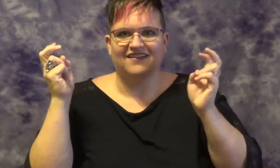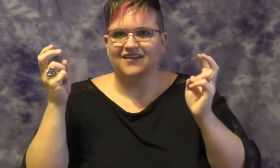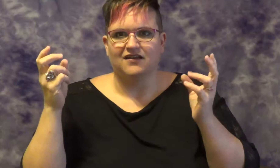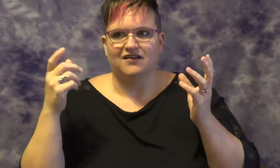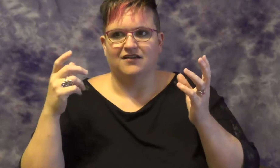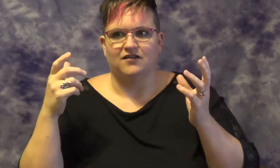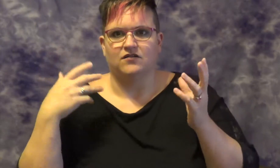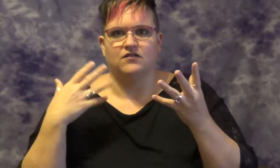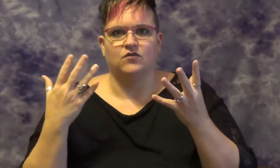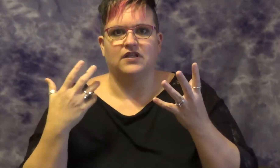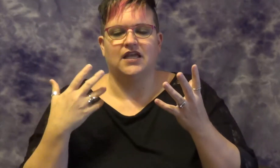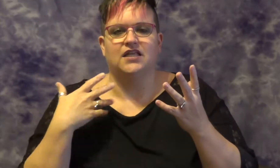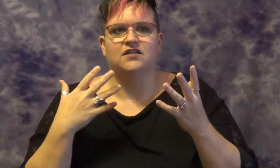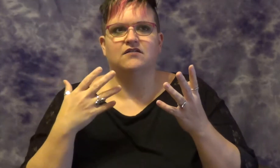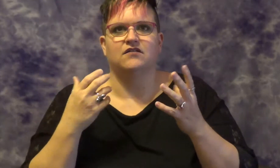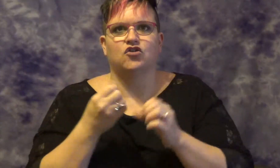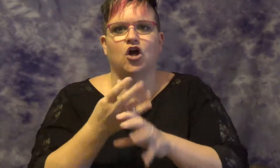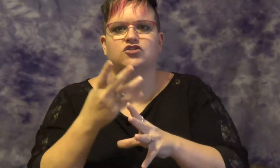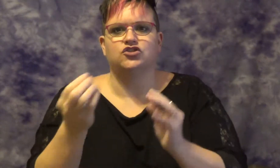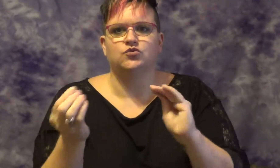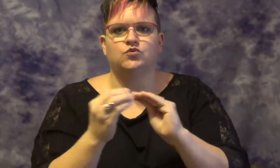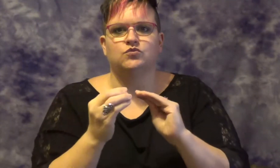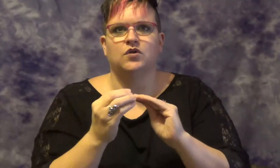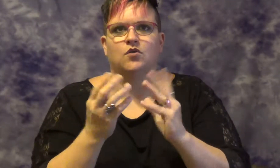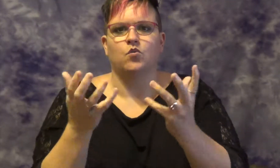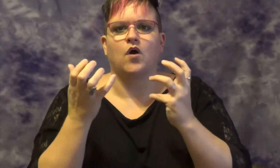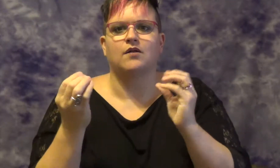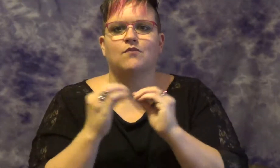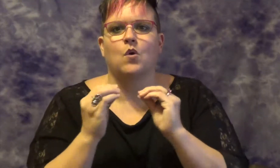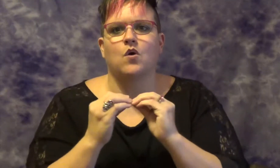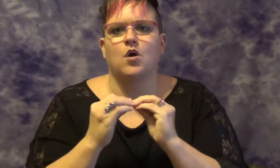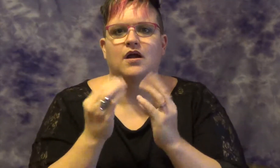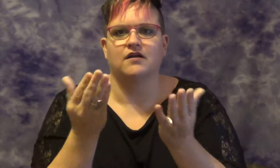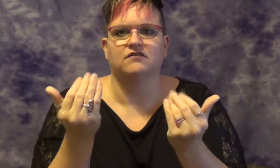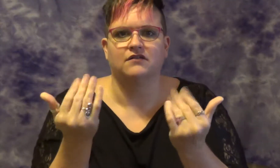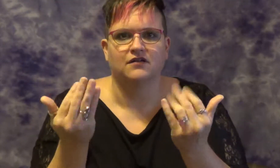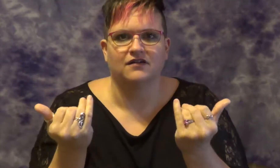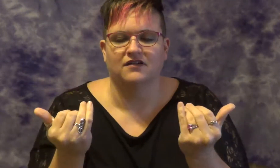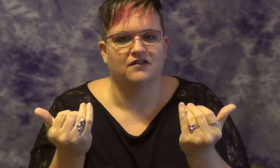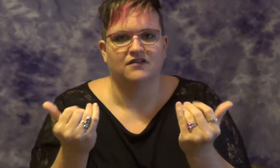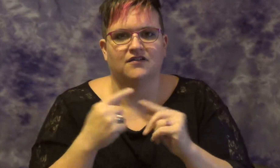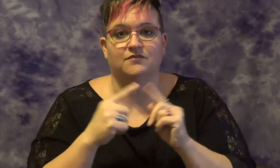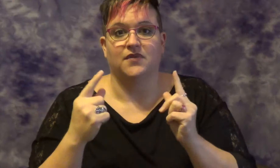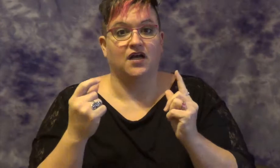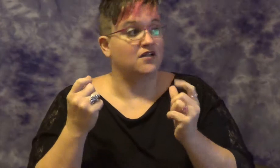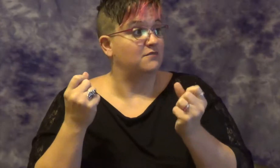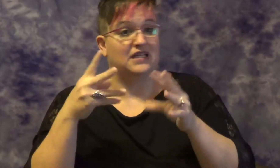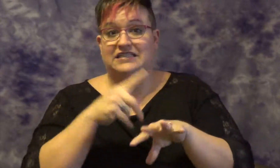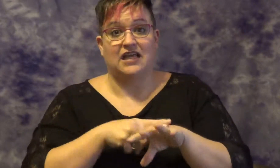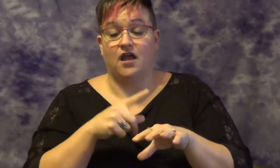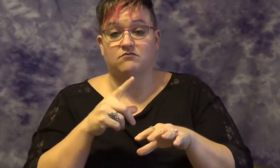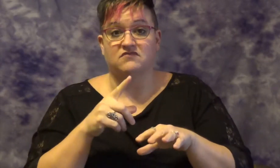open-ended. You don't know what's going to happen in it. It causes you to want more, to ask for